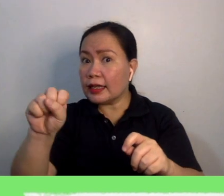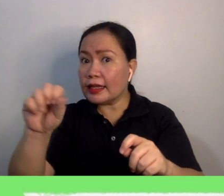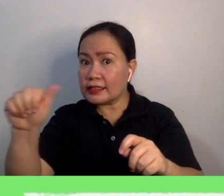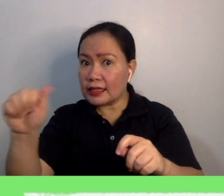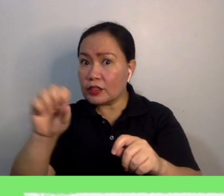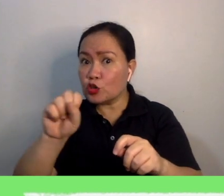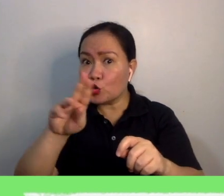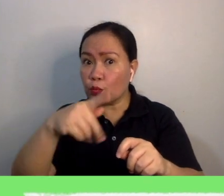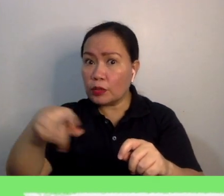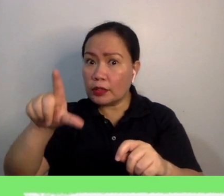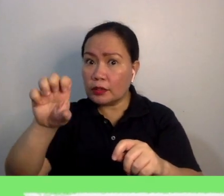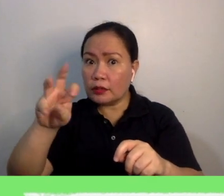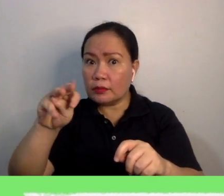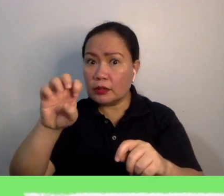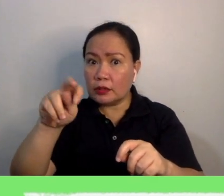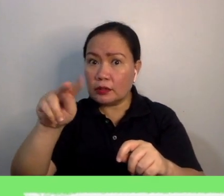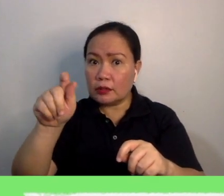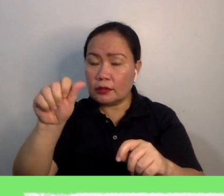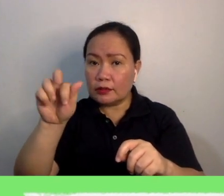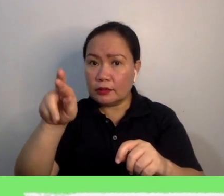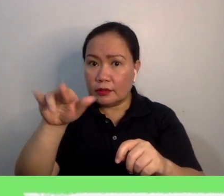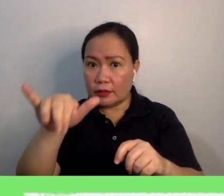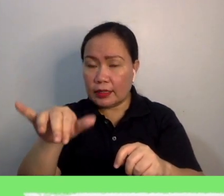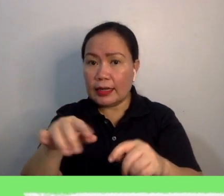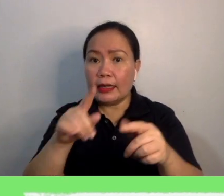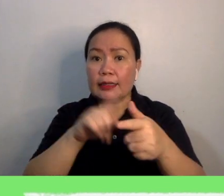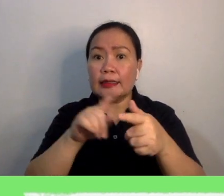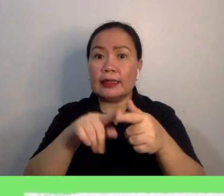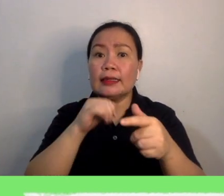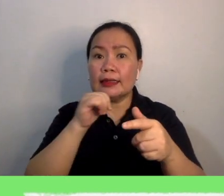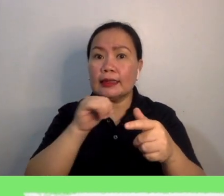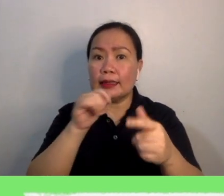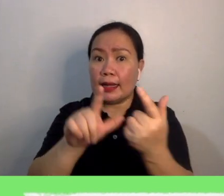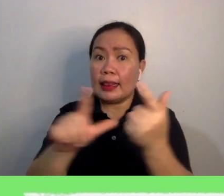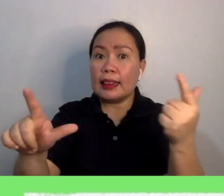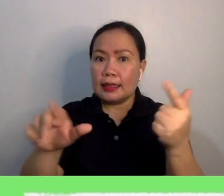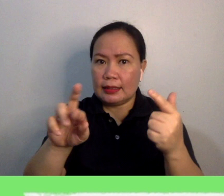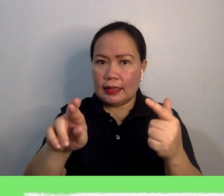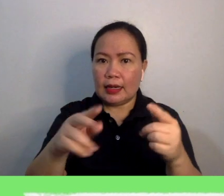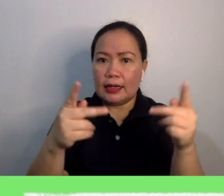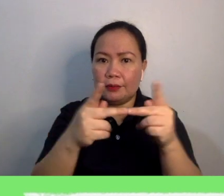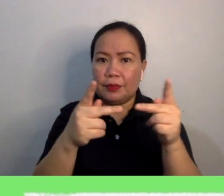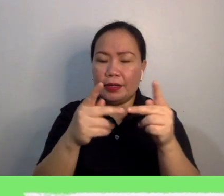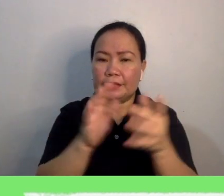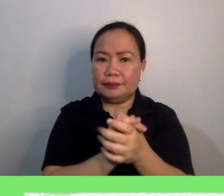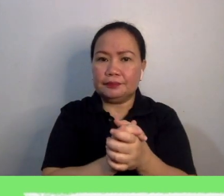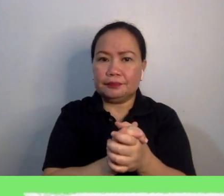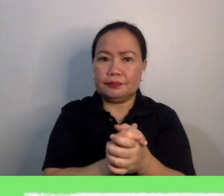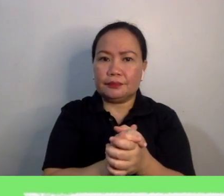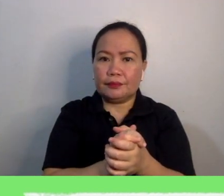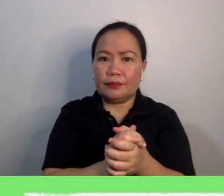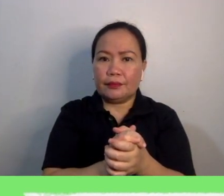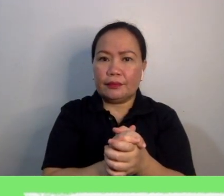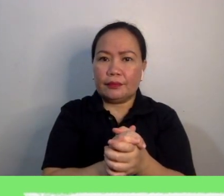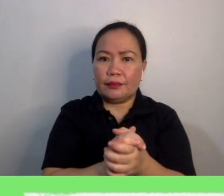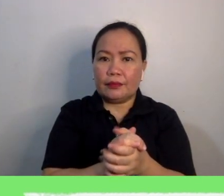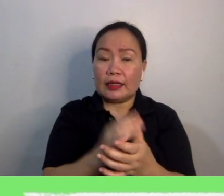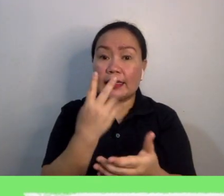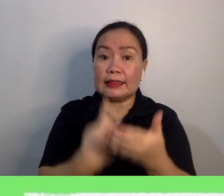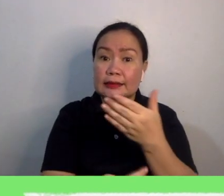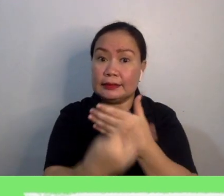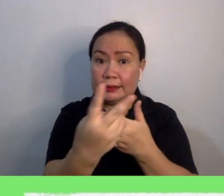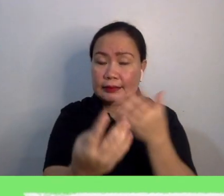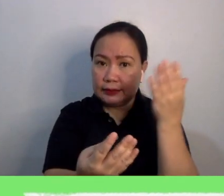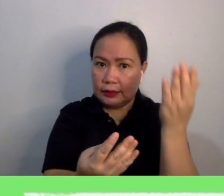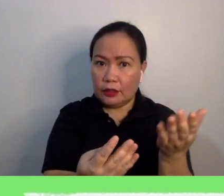na example, ito rin ang nakikita natin dito sa linear pair. Why? Because they are adjacent